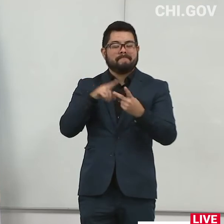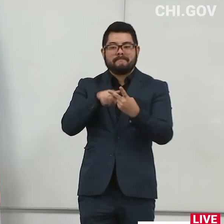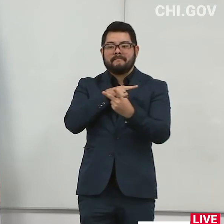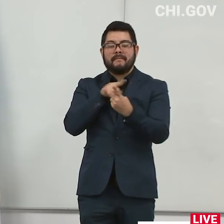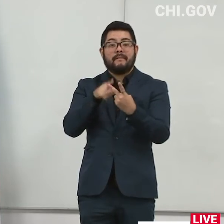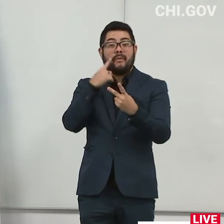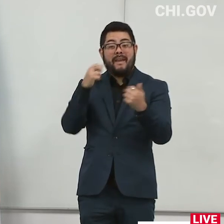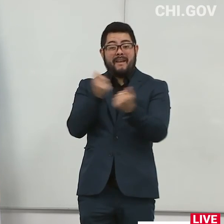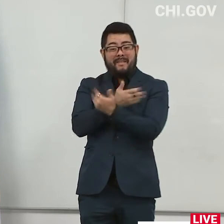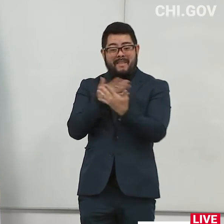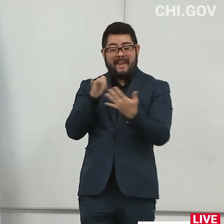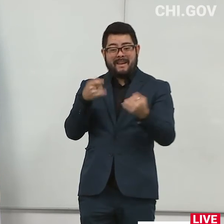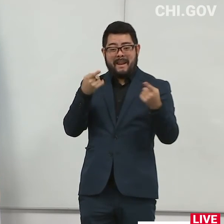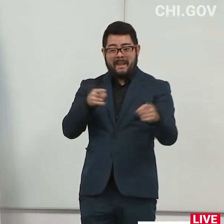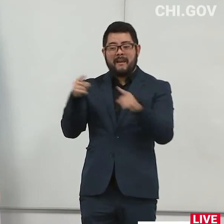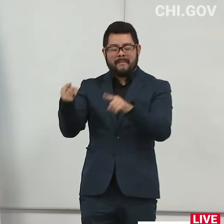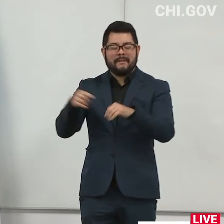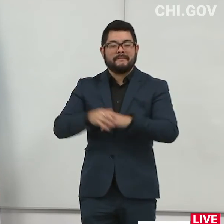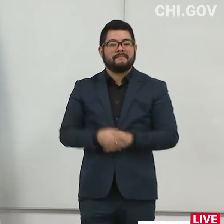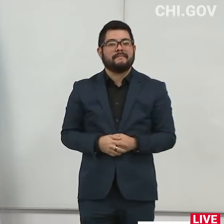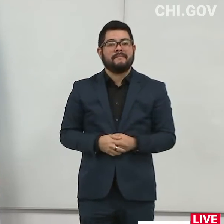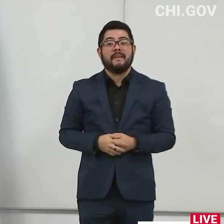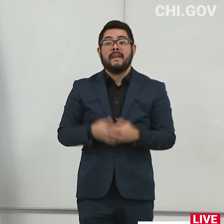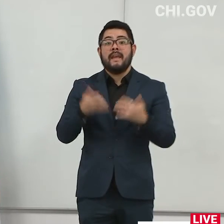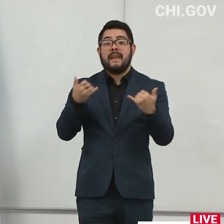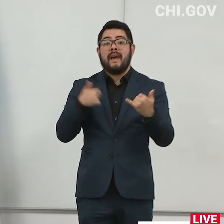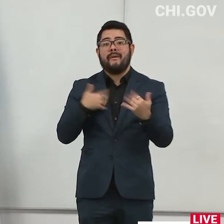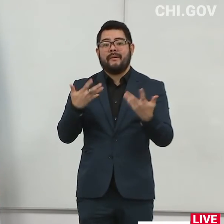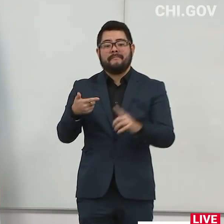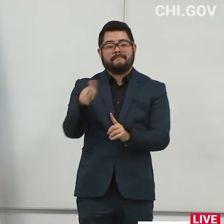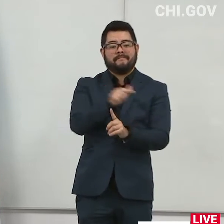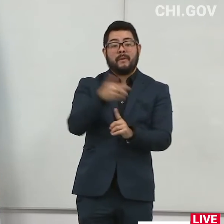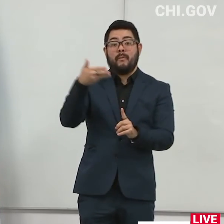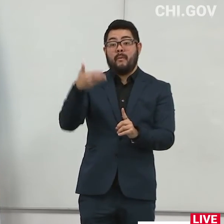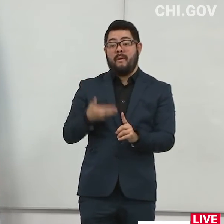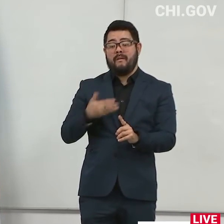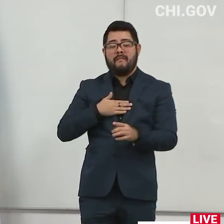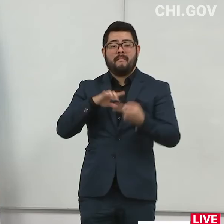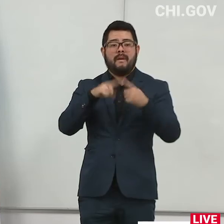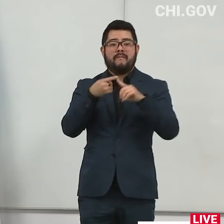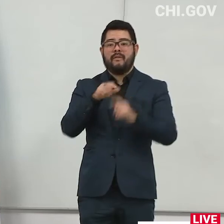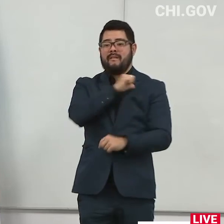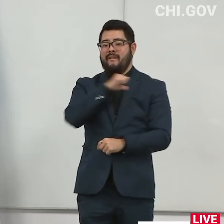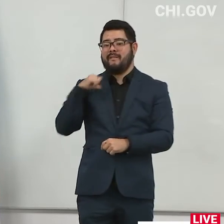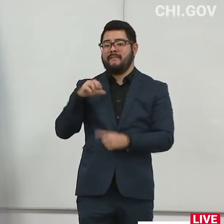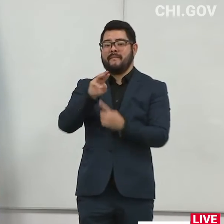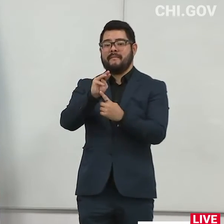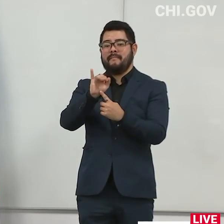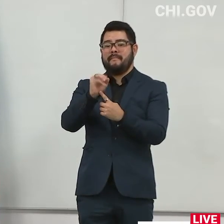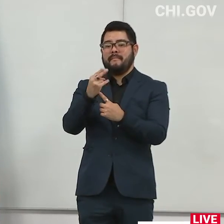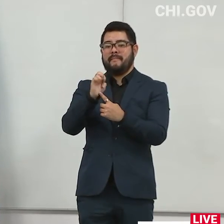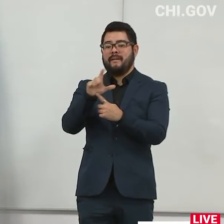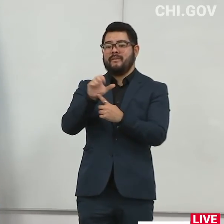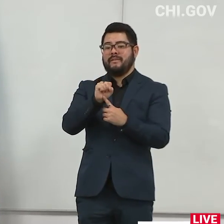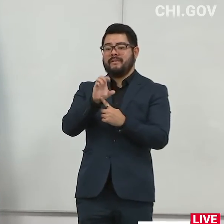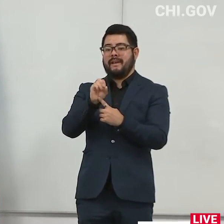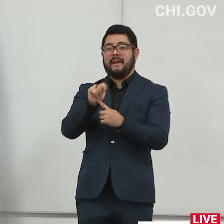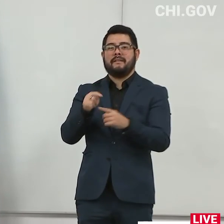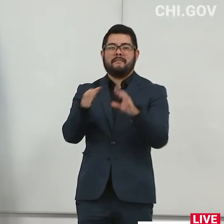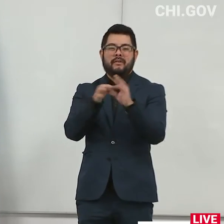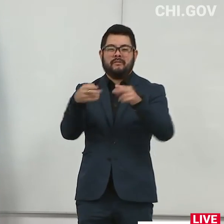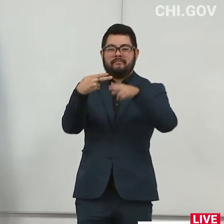that it brings. And at this point, I'm happy to welcome my friend, Alderman Michael Scott, to say a few words.